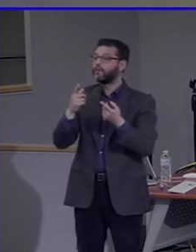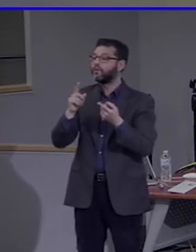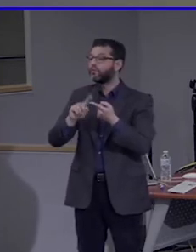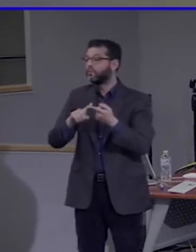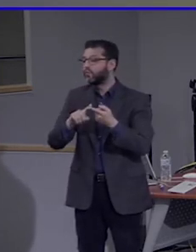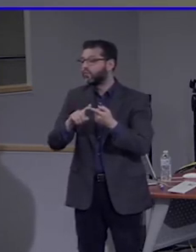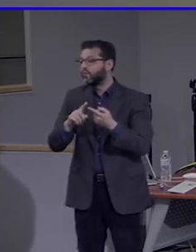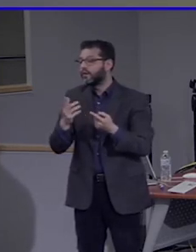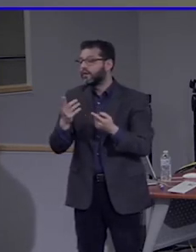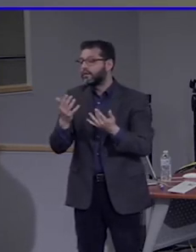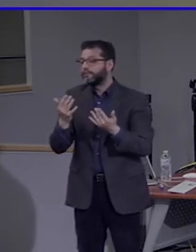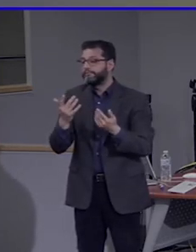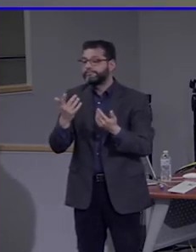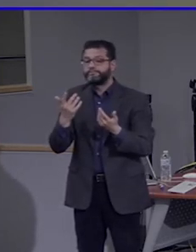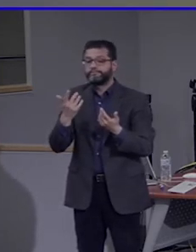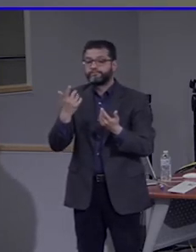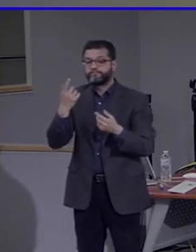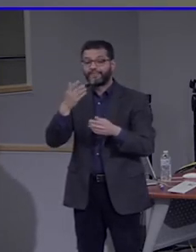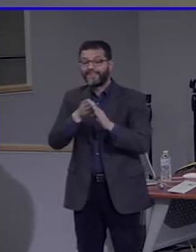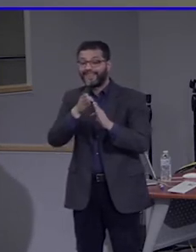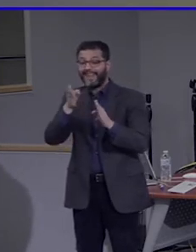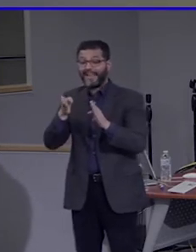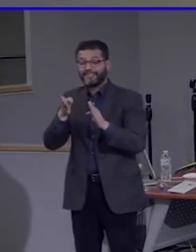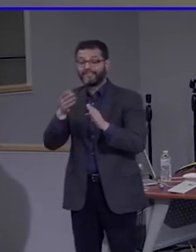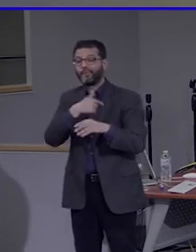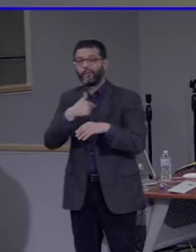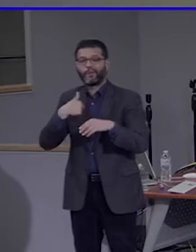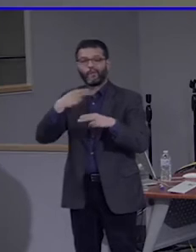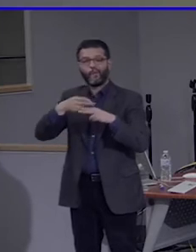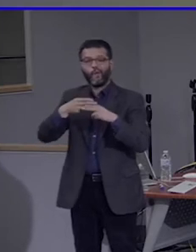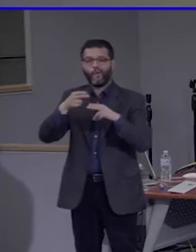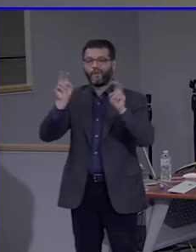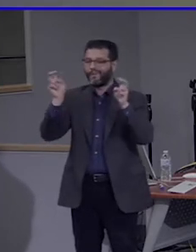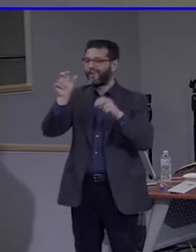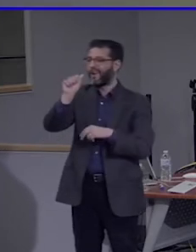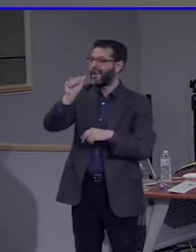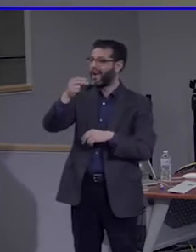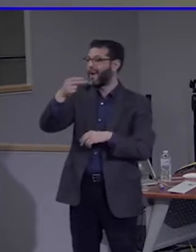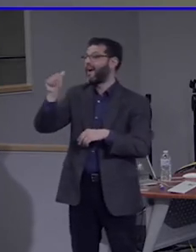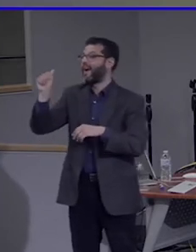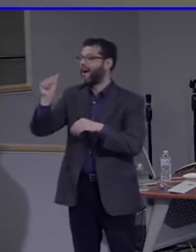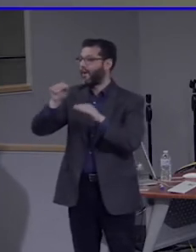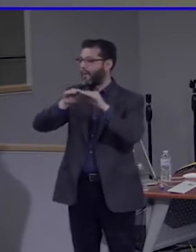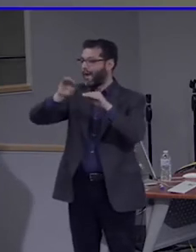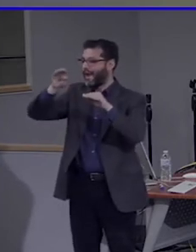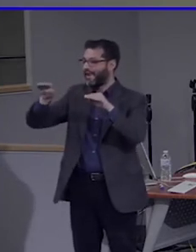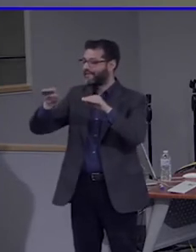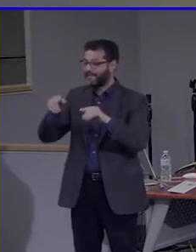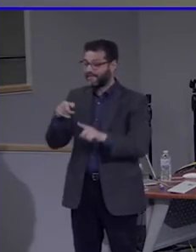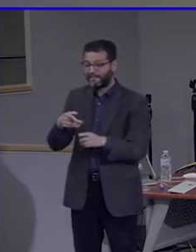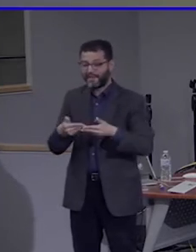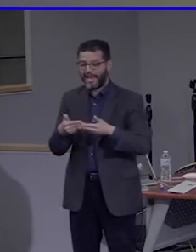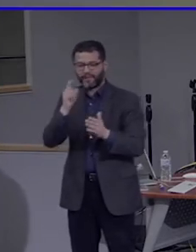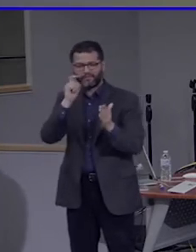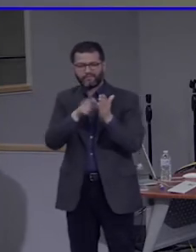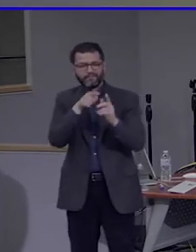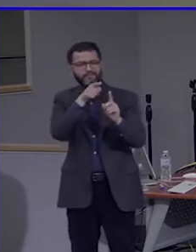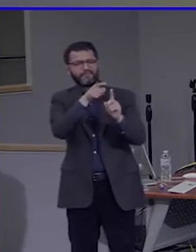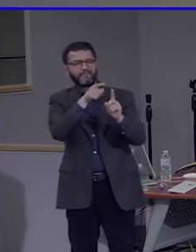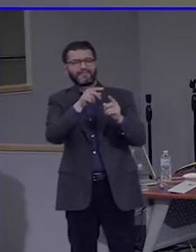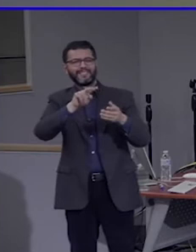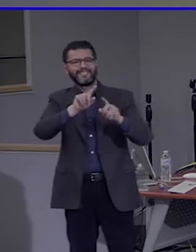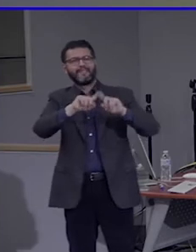complex the ah-ha wave so the baby's like a hot that's different so just before they do